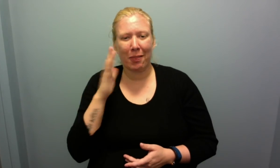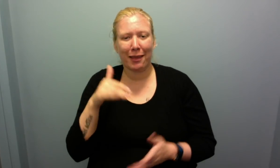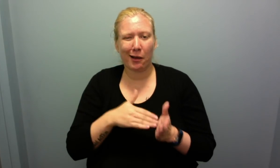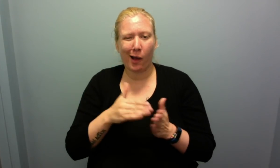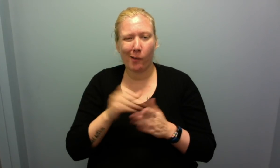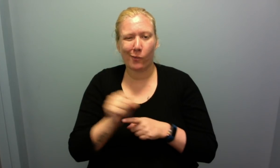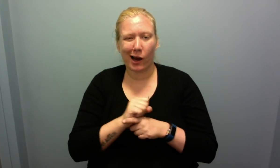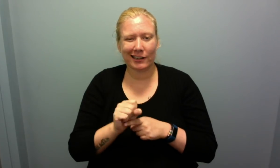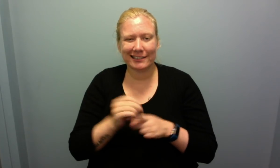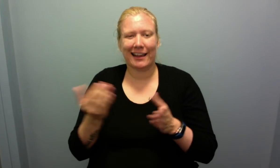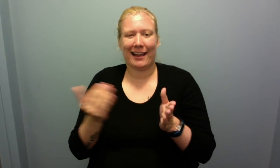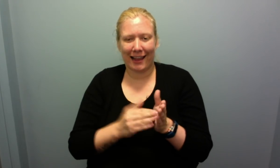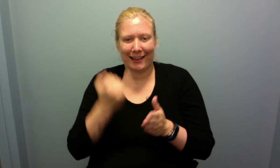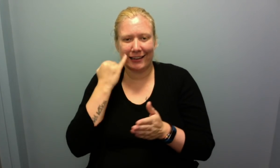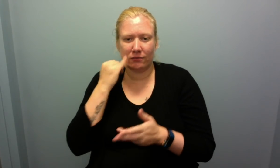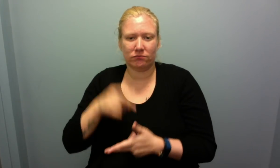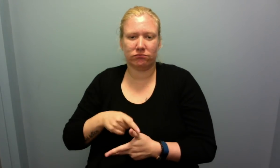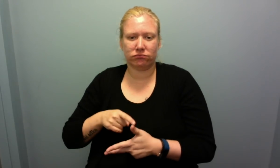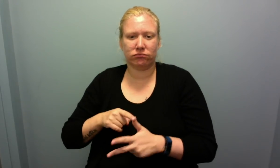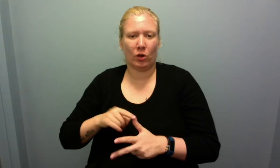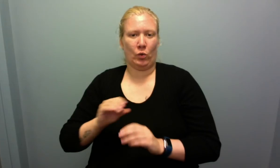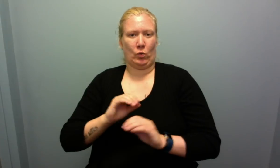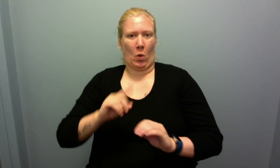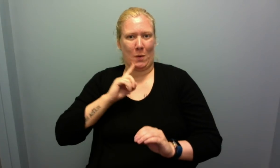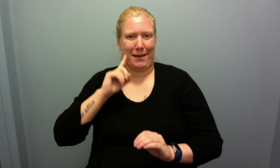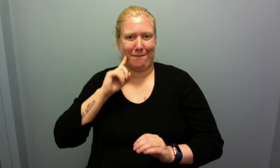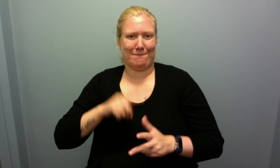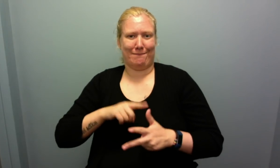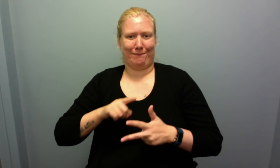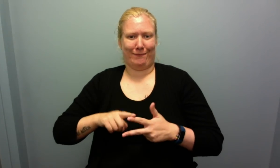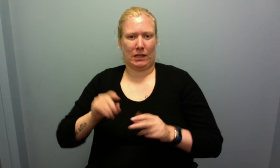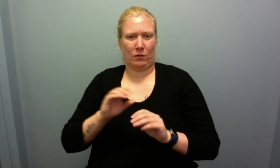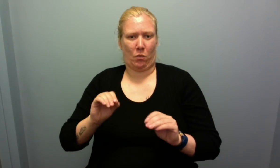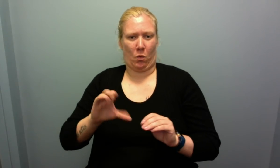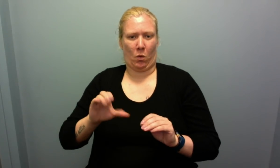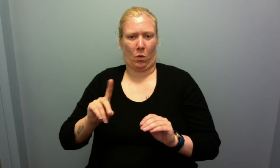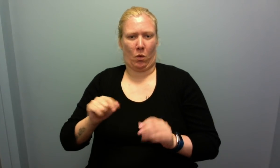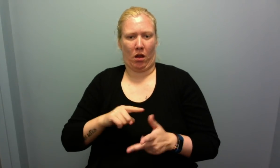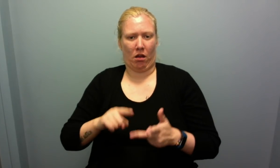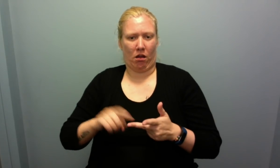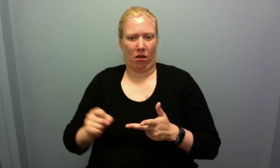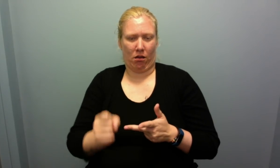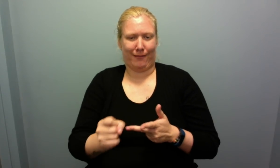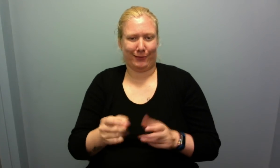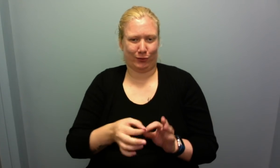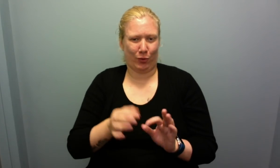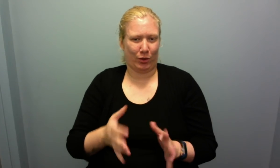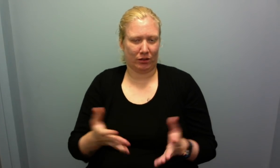I guess that's okay. If you really have no deaf people and you really have no